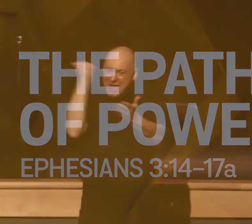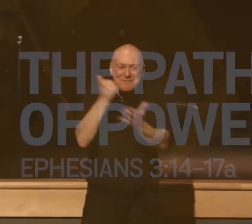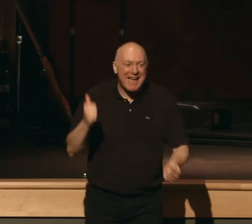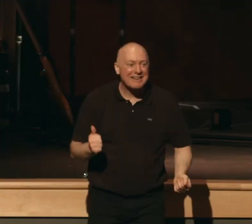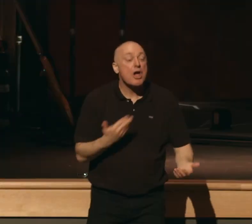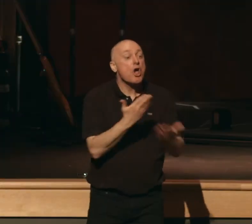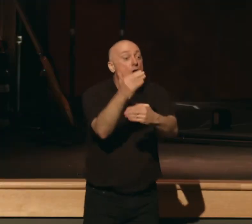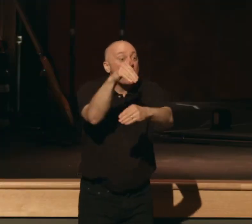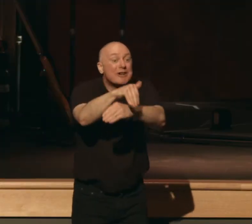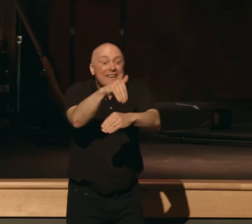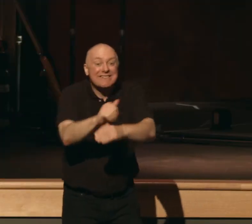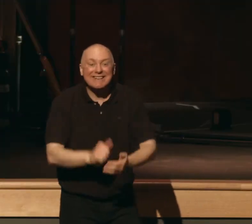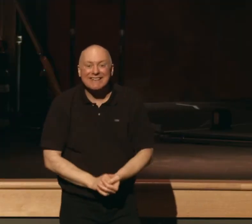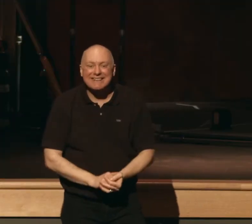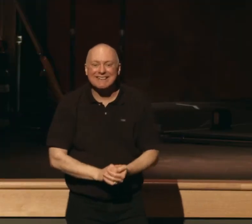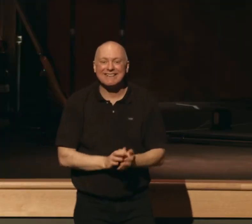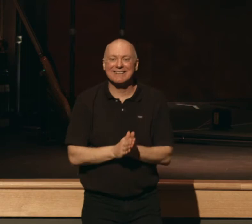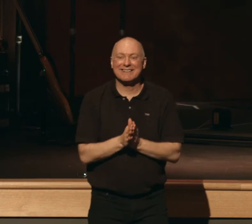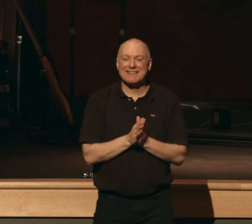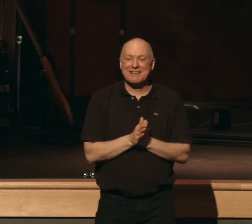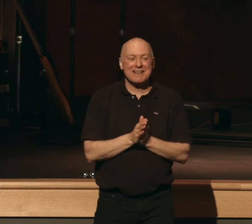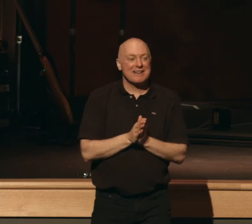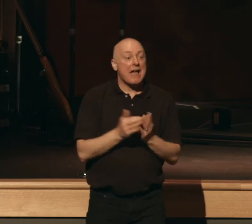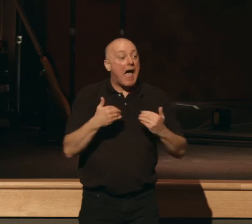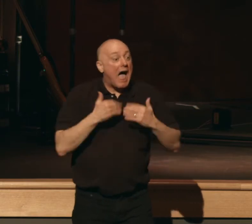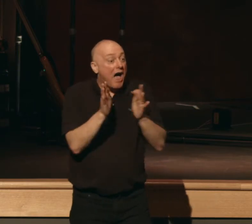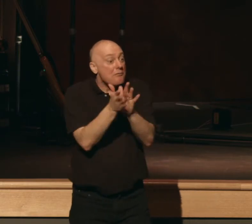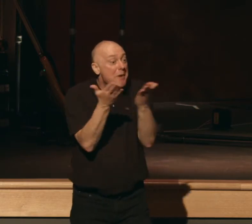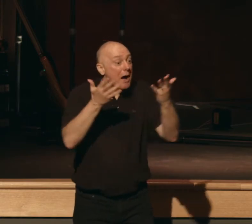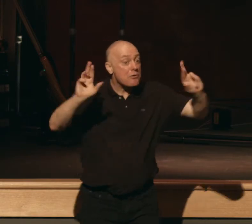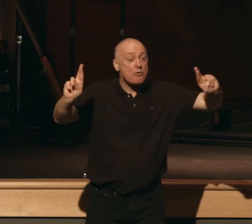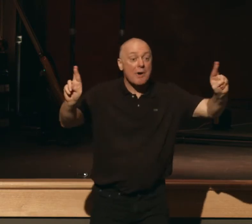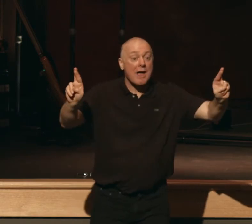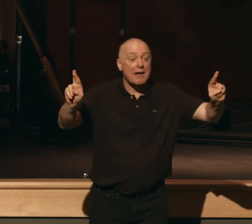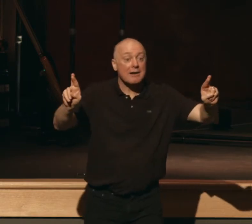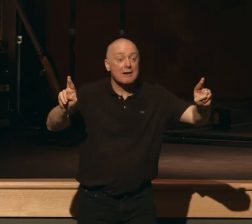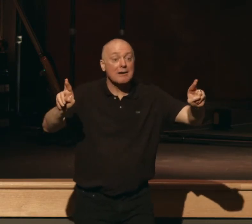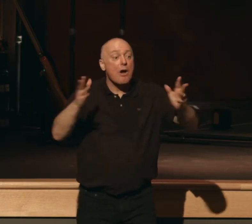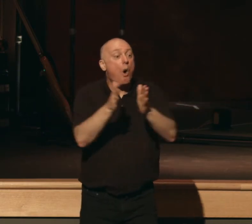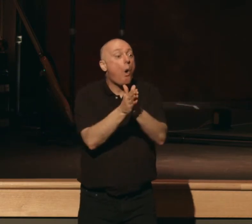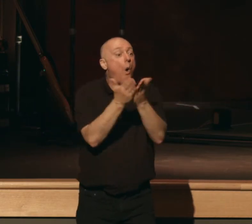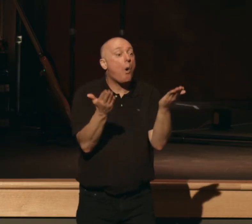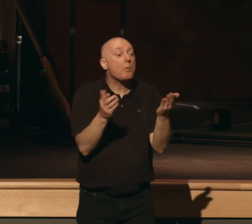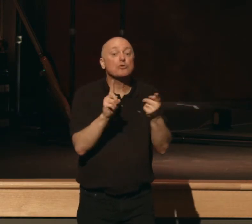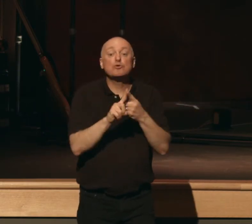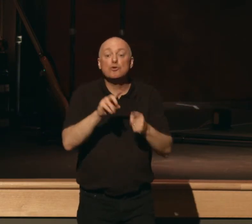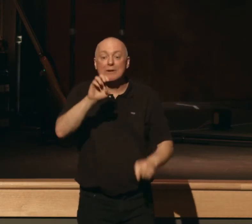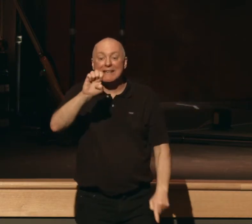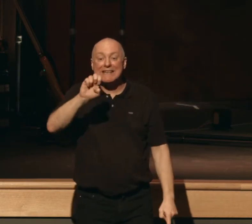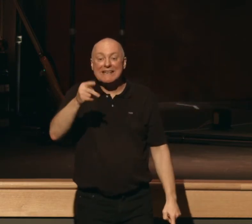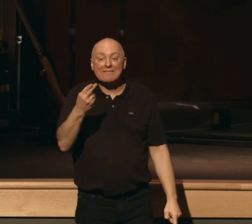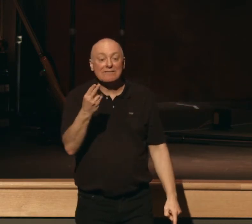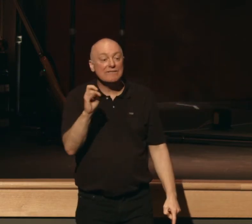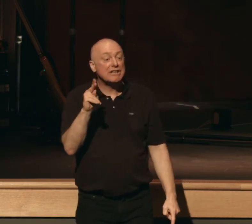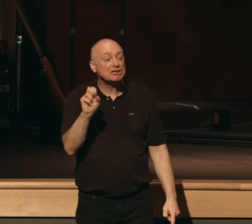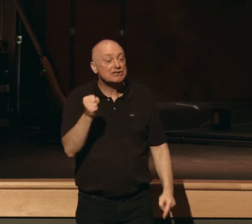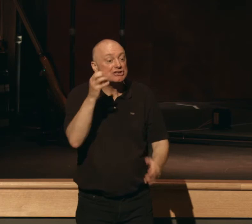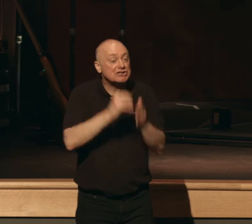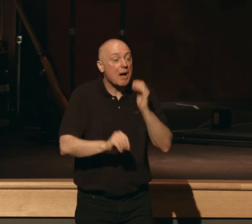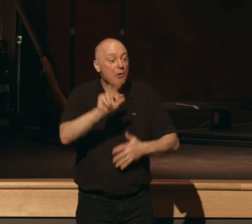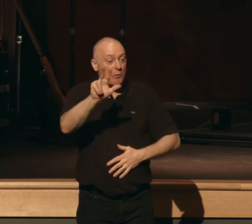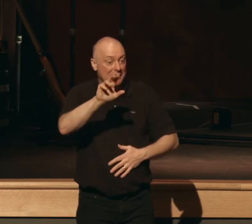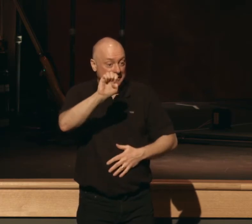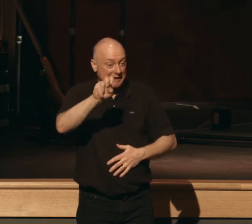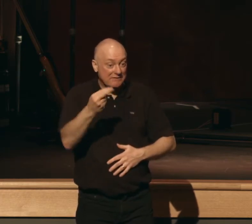Amen. Well, good evening. Good evening. If you've got your Bibles there, please go ahead and open them up to Ephesians chapter